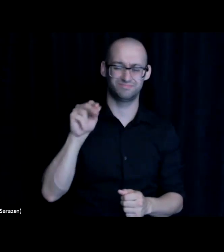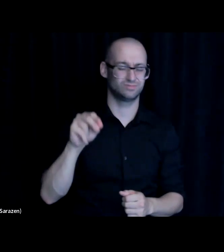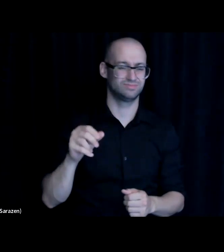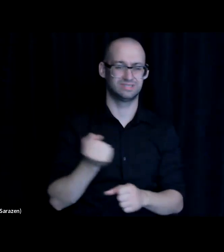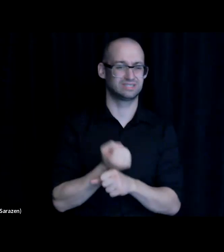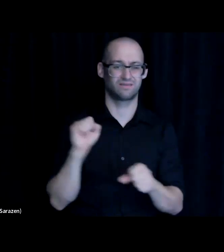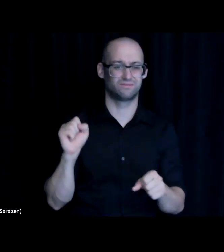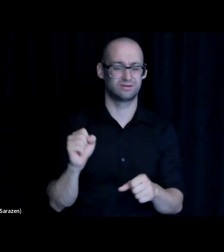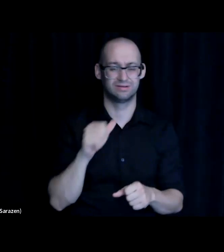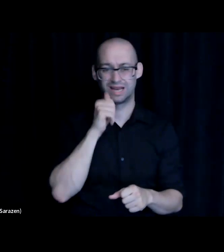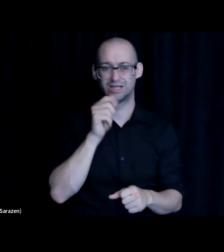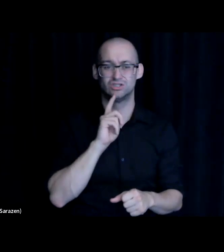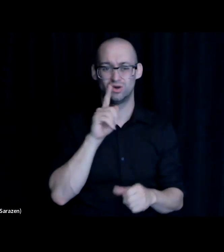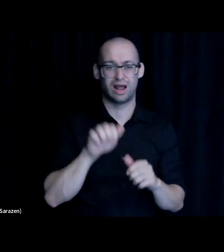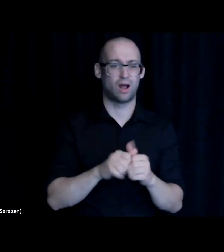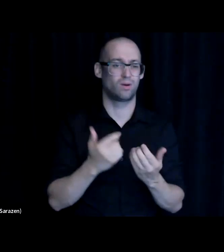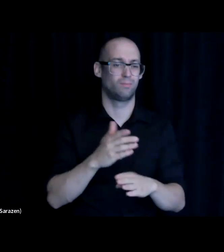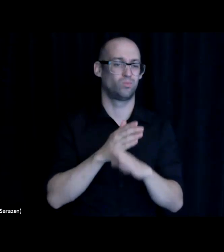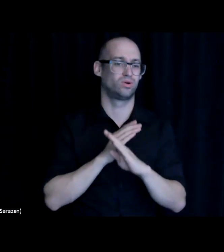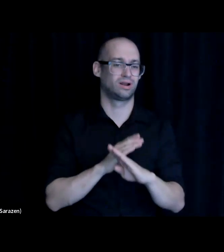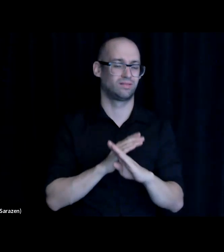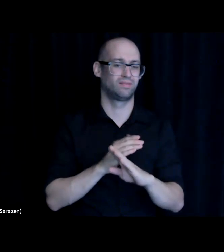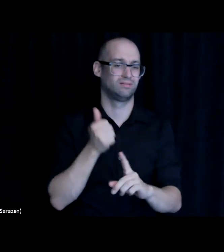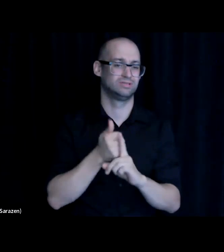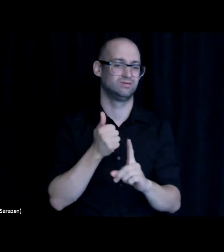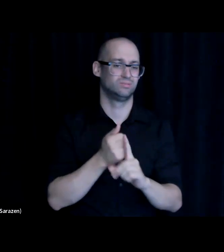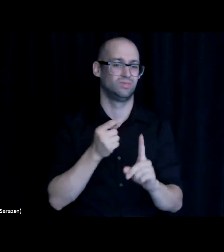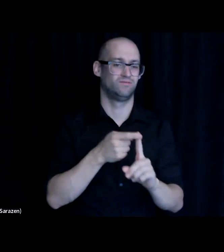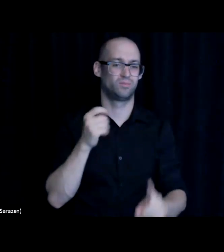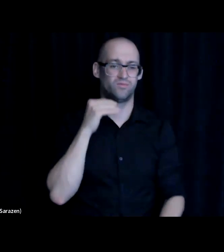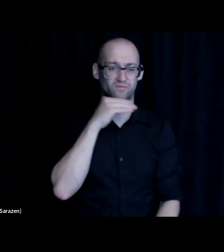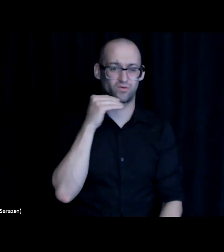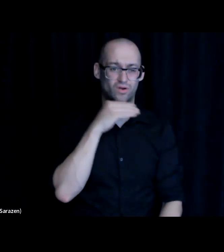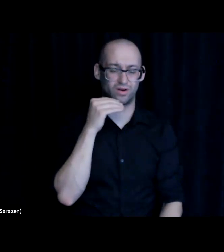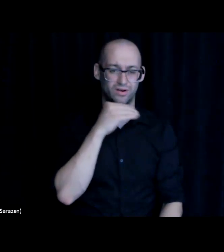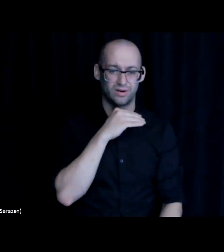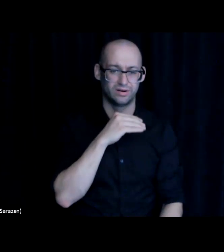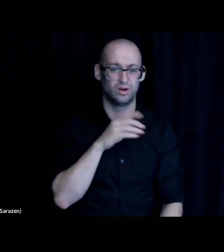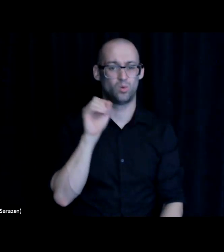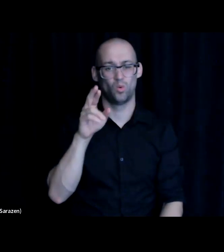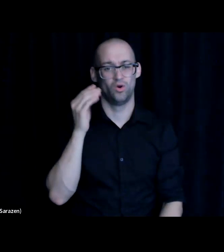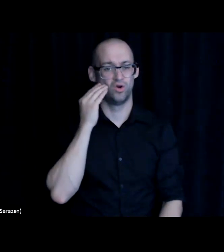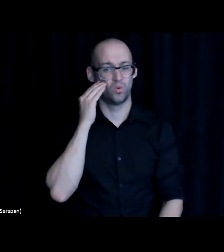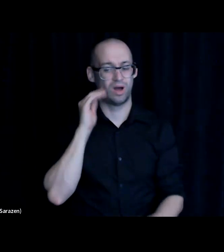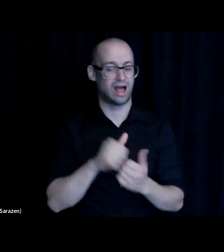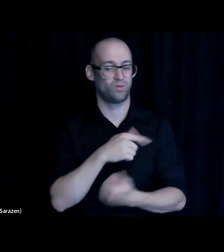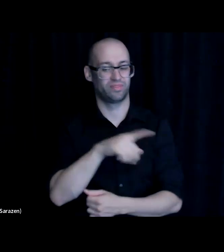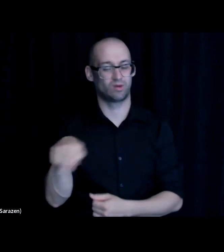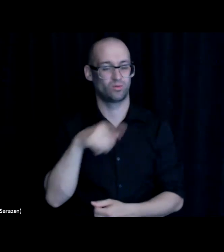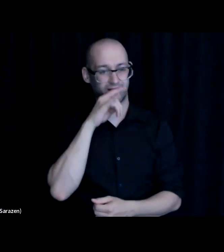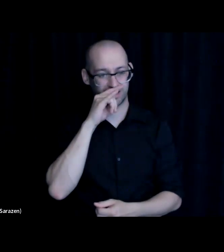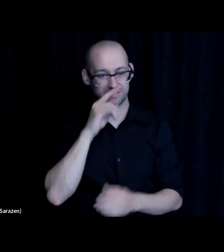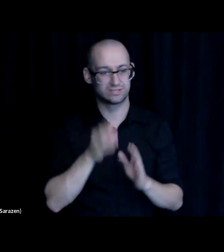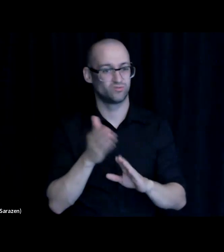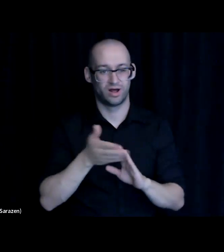didn't know for sure how to protect themselves against fraud, nor how to know what their children might be doing online. And so